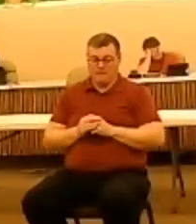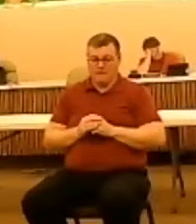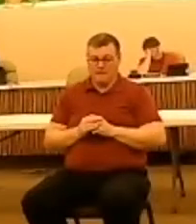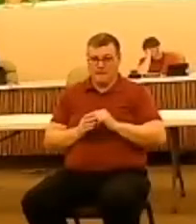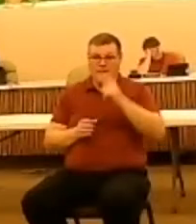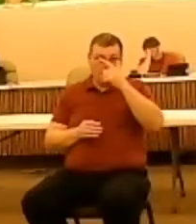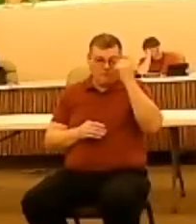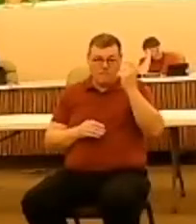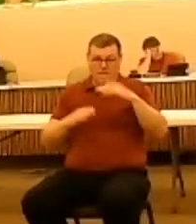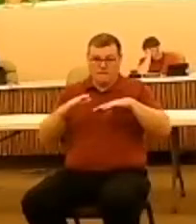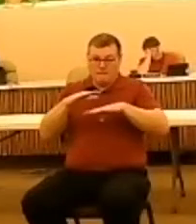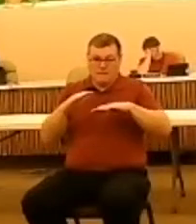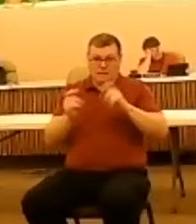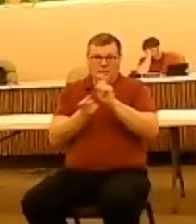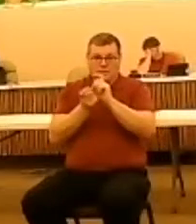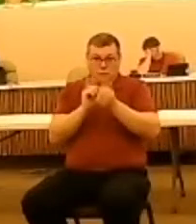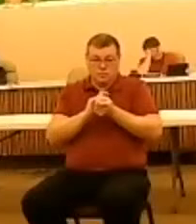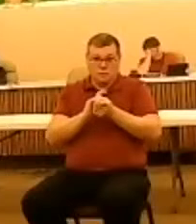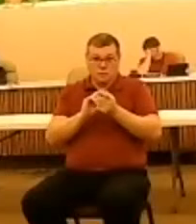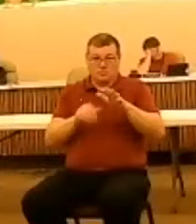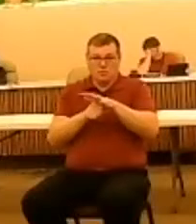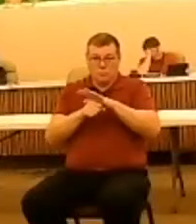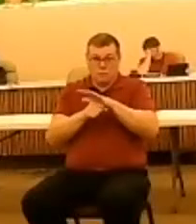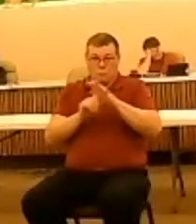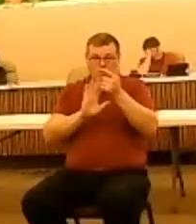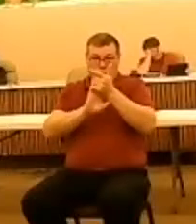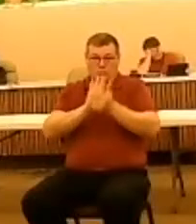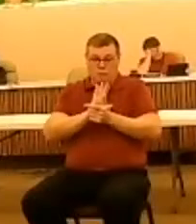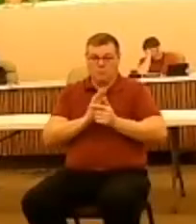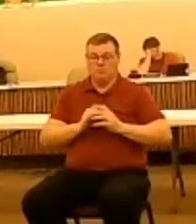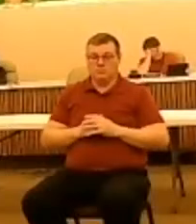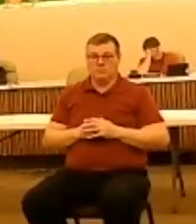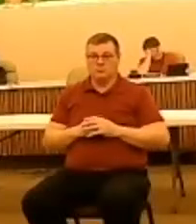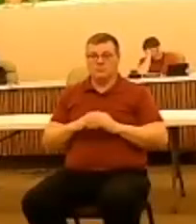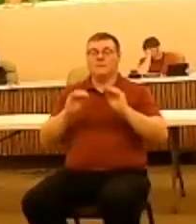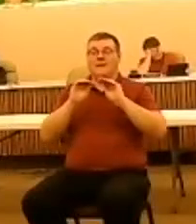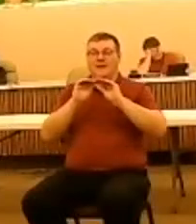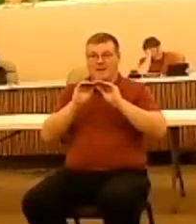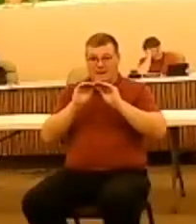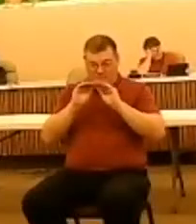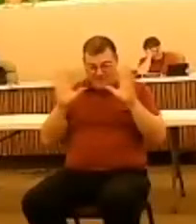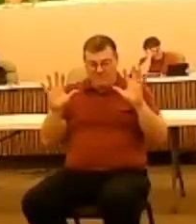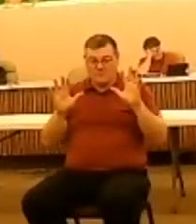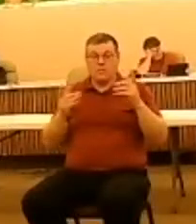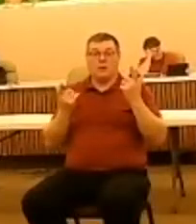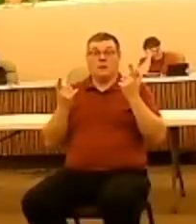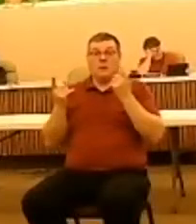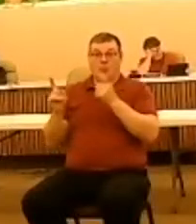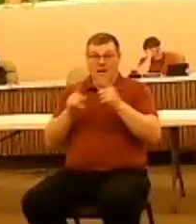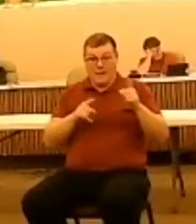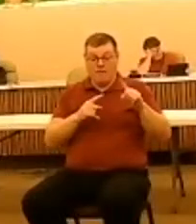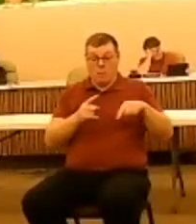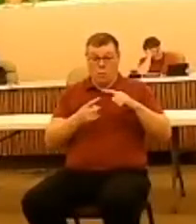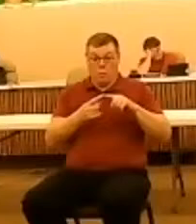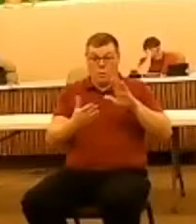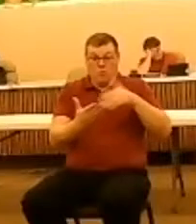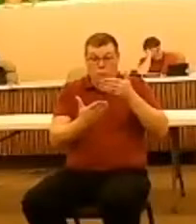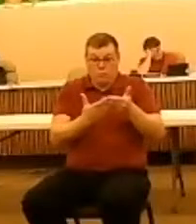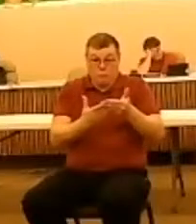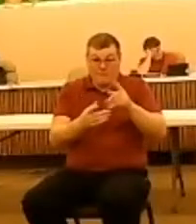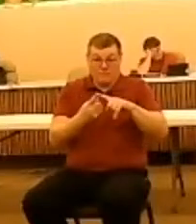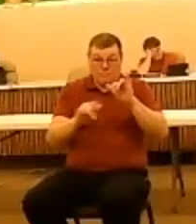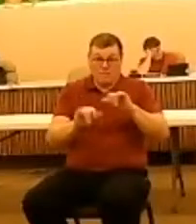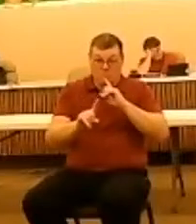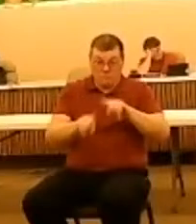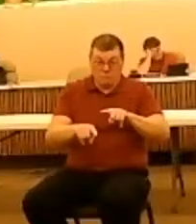Because basically we've changed the local law. And obviously, basically what will happen is when we get to that